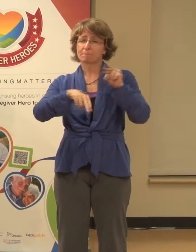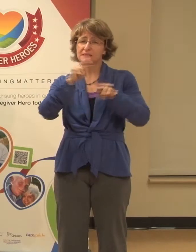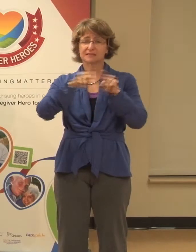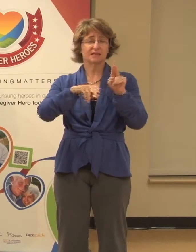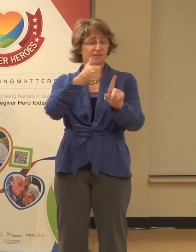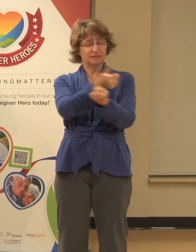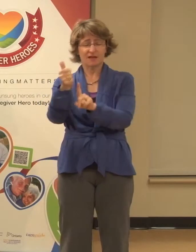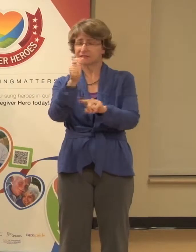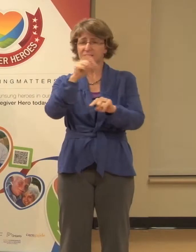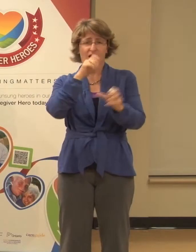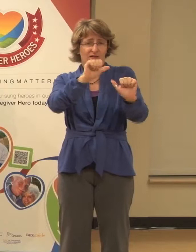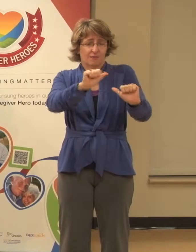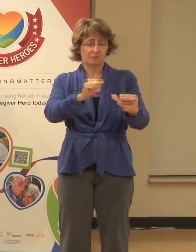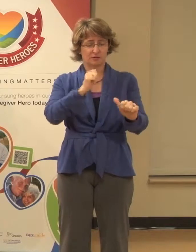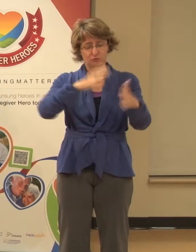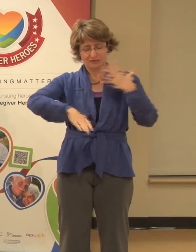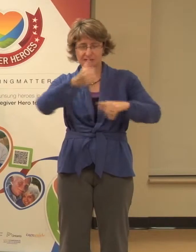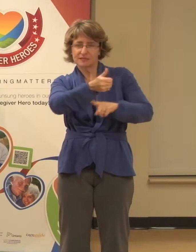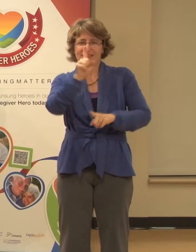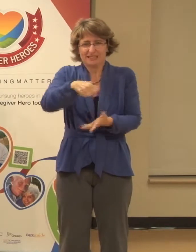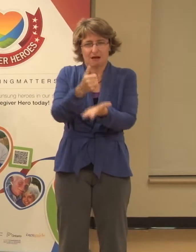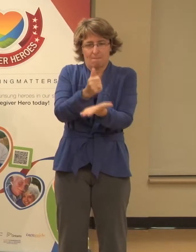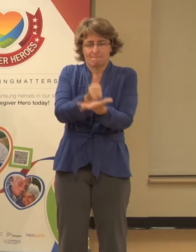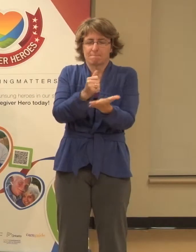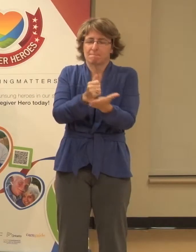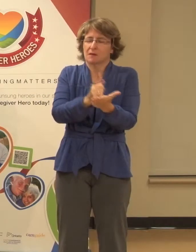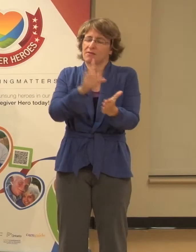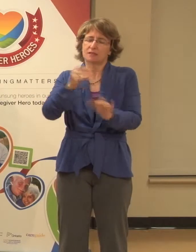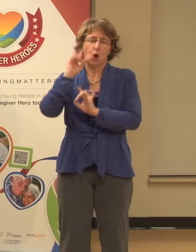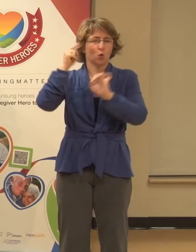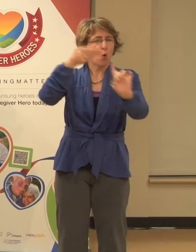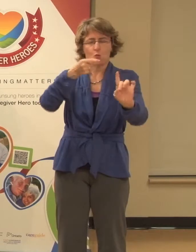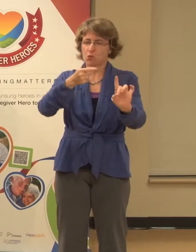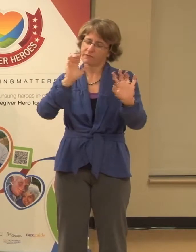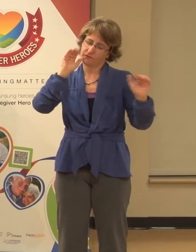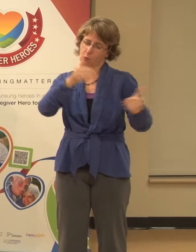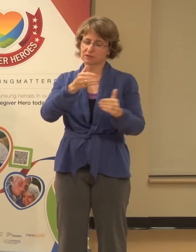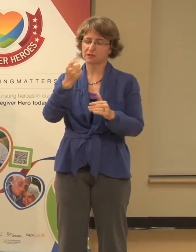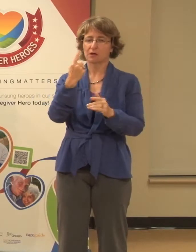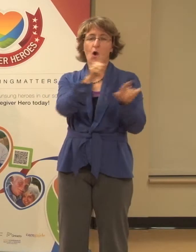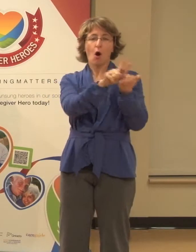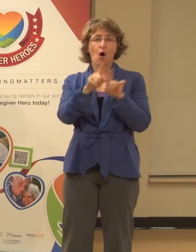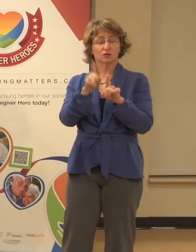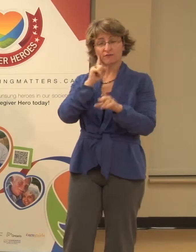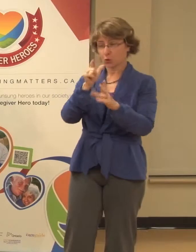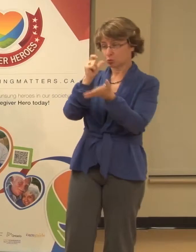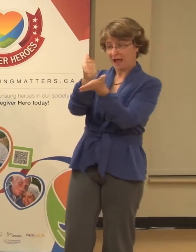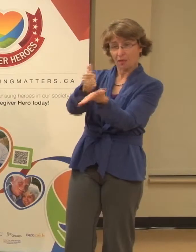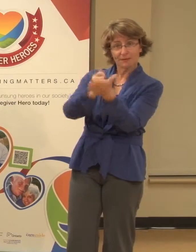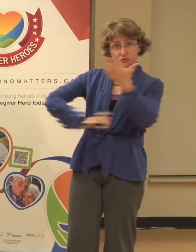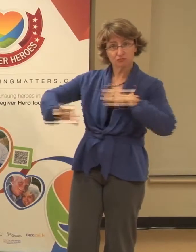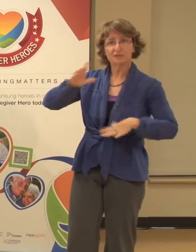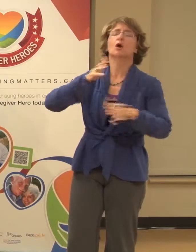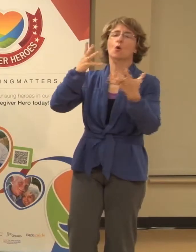capable of either dressing themselves and they need help. We've also tried to make it as easy as possible for caregivers. So